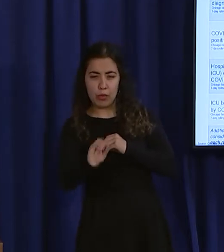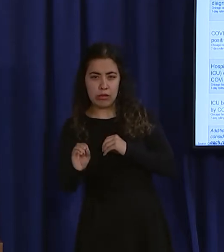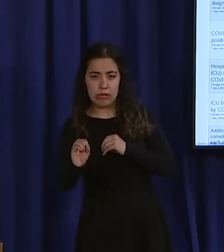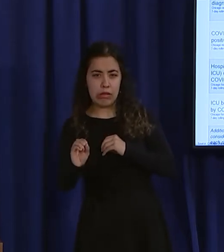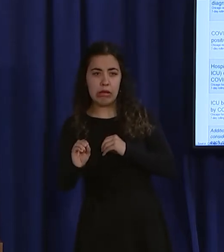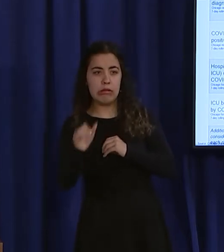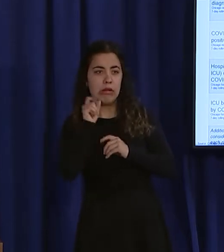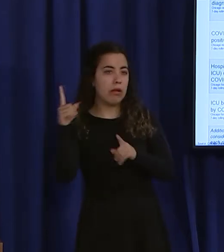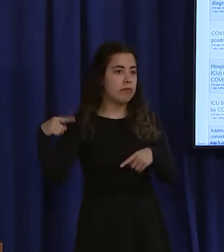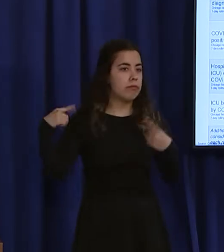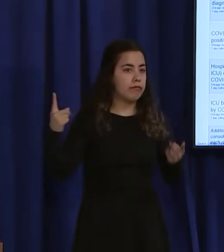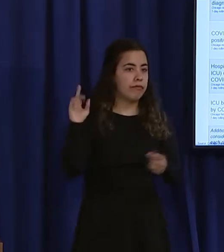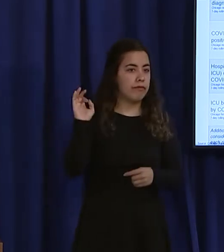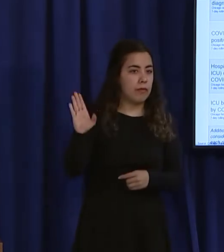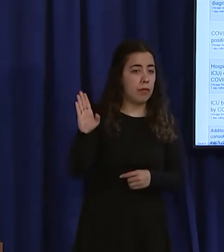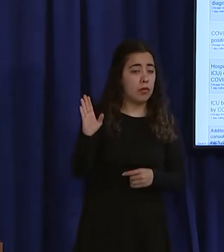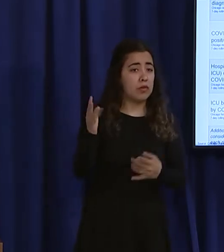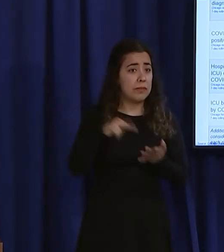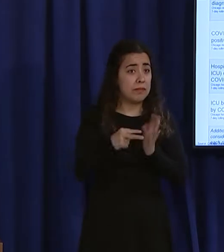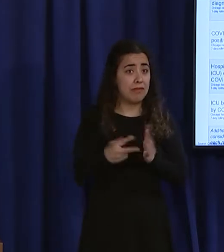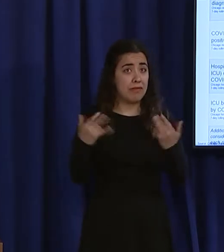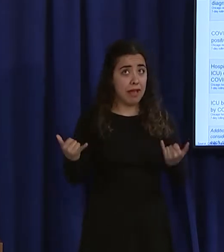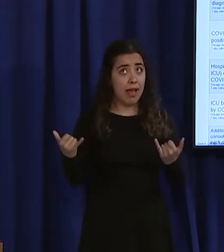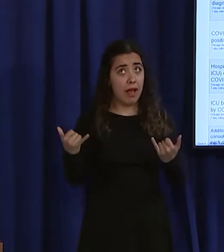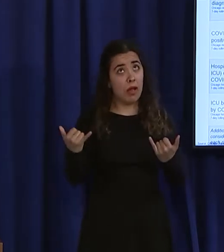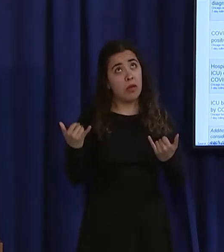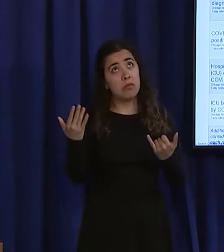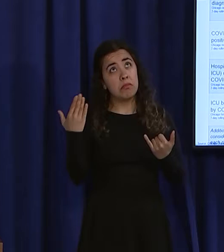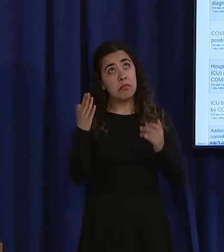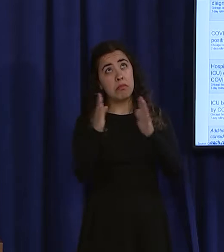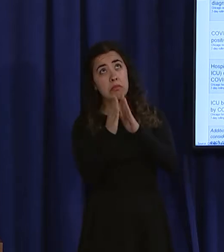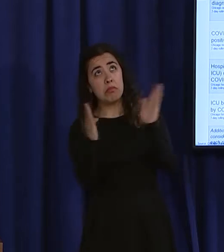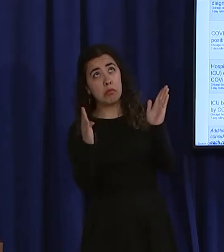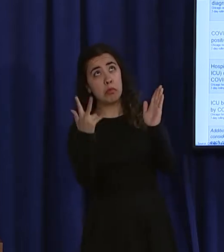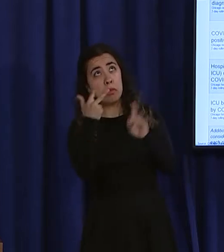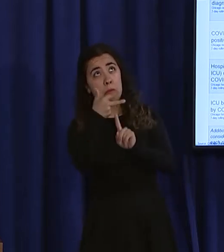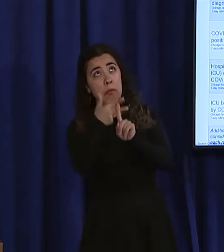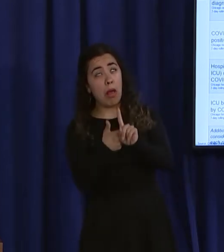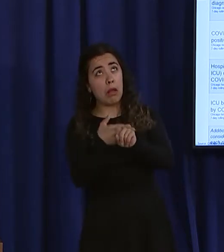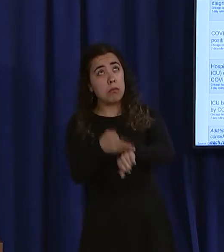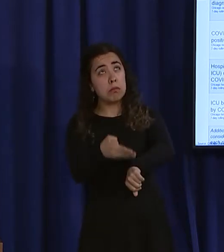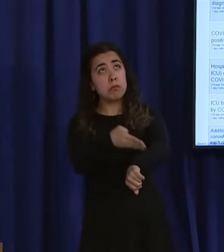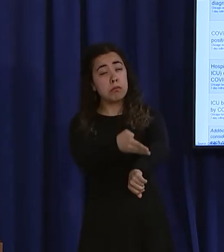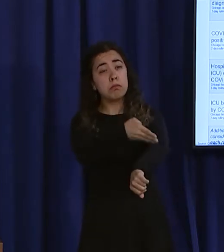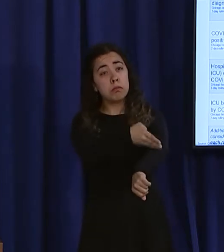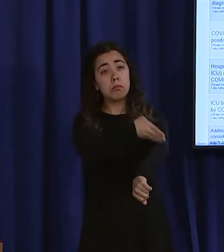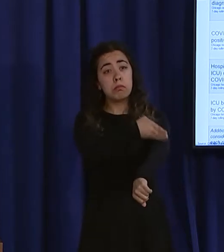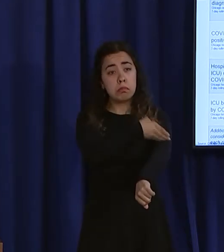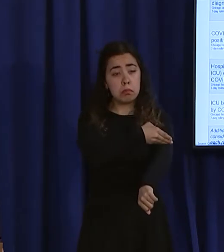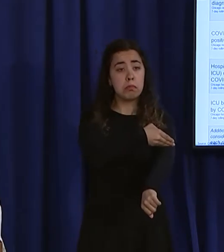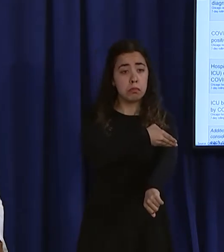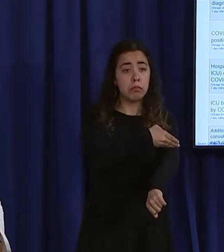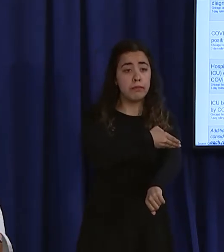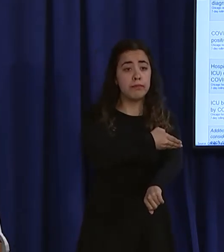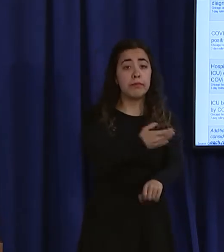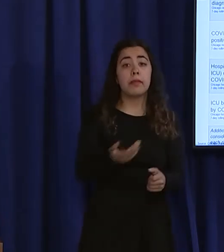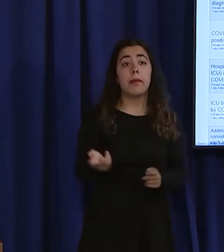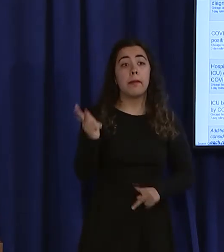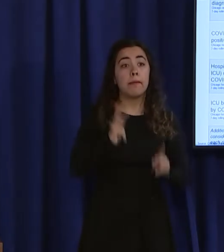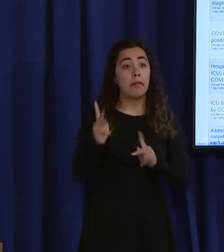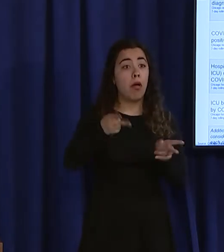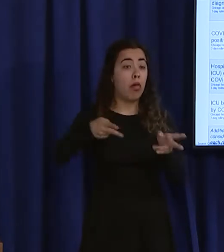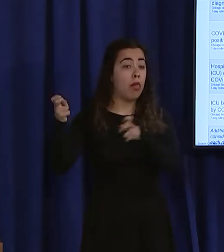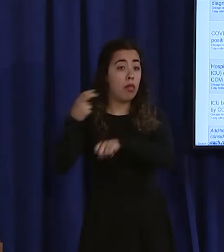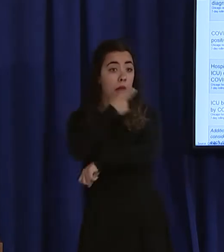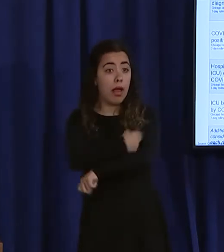late February. So we're doing better than we've done in 3 months, and those have also continued to improve. The number of people